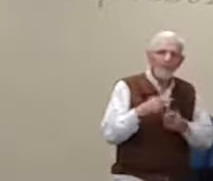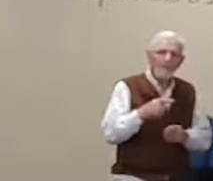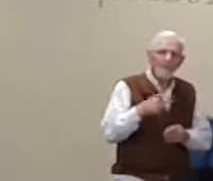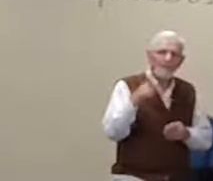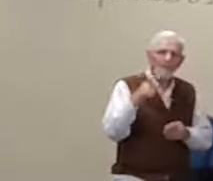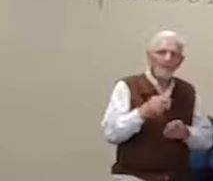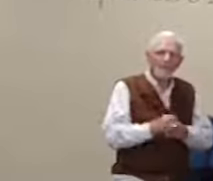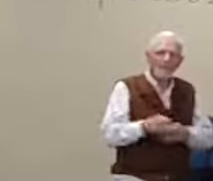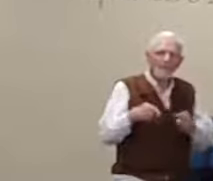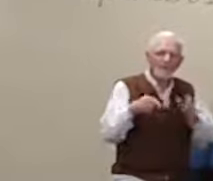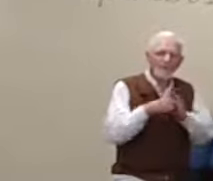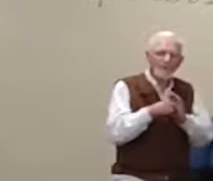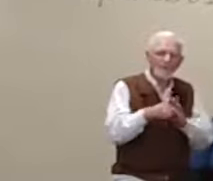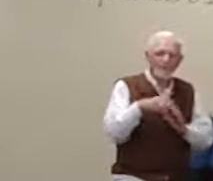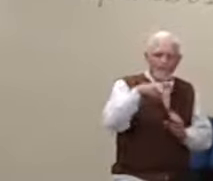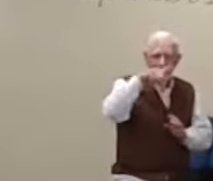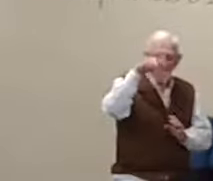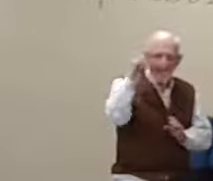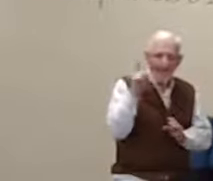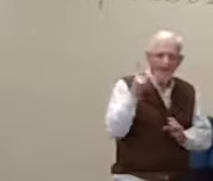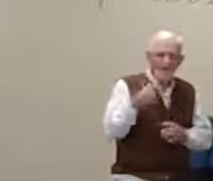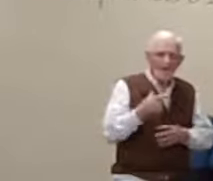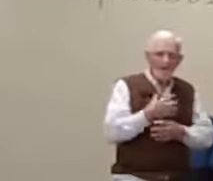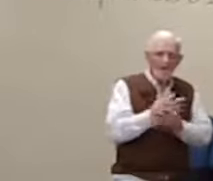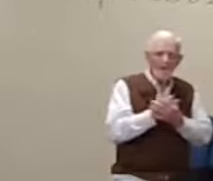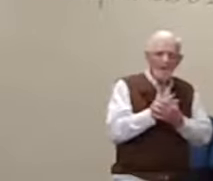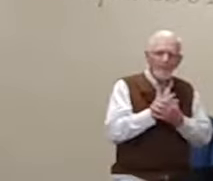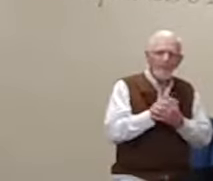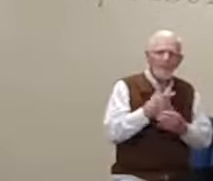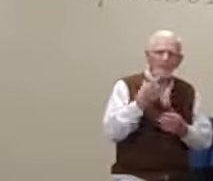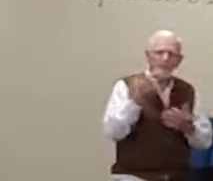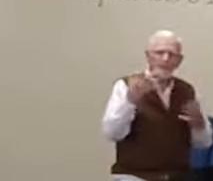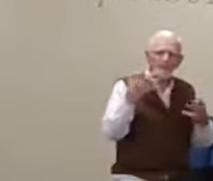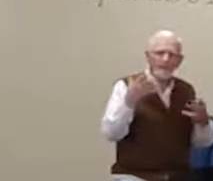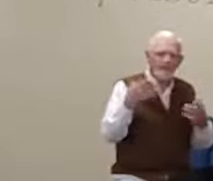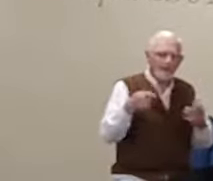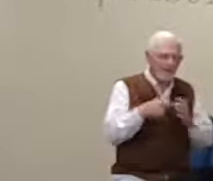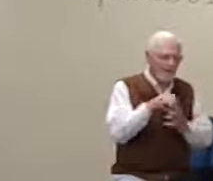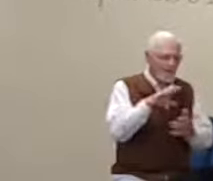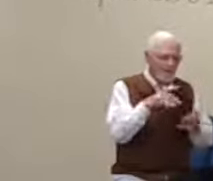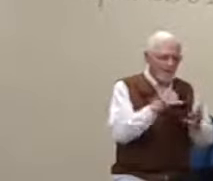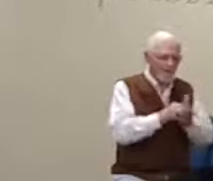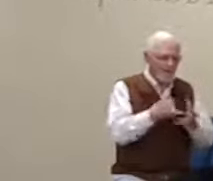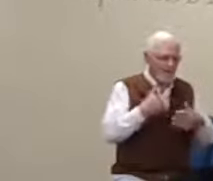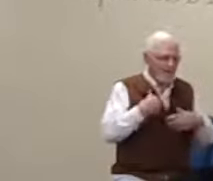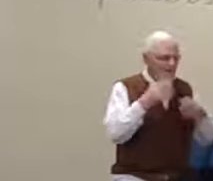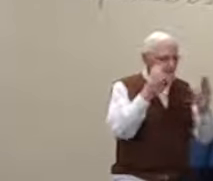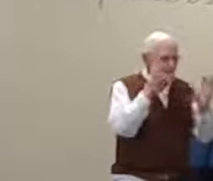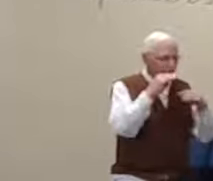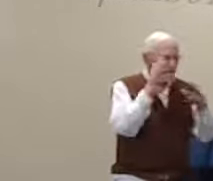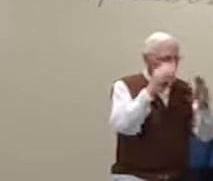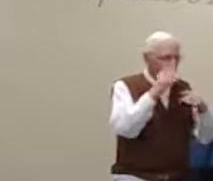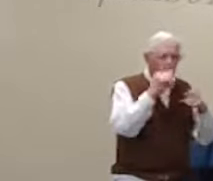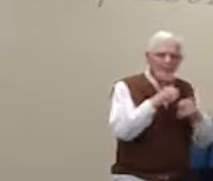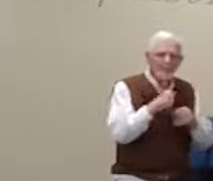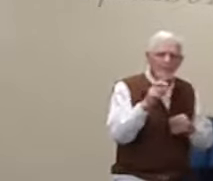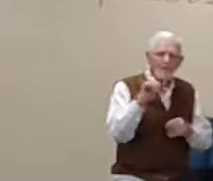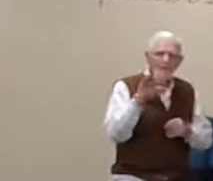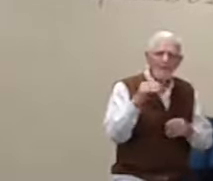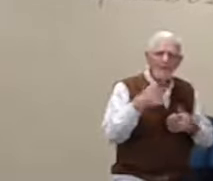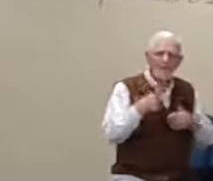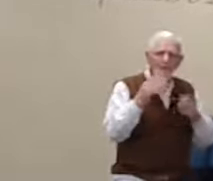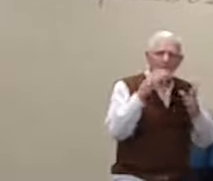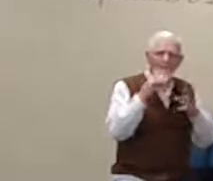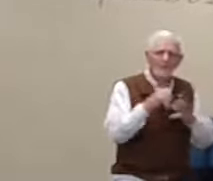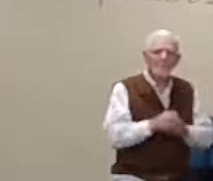kill the lion and kill the bear, because your parents already killed all them for you and they got their problems. David had his problems. Boy, we could fill